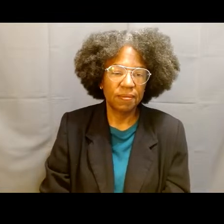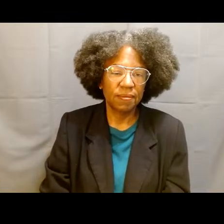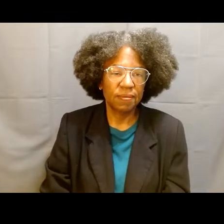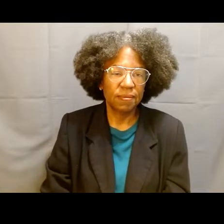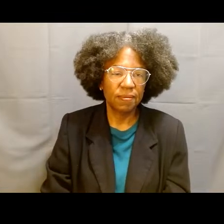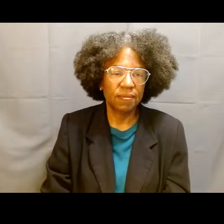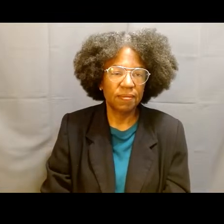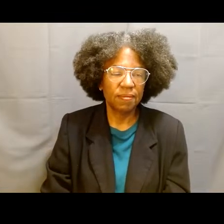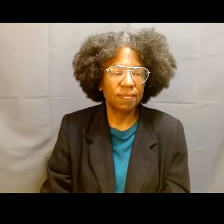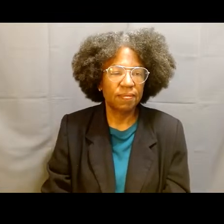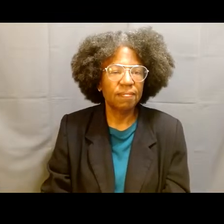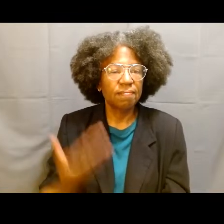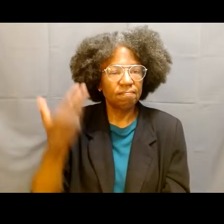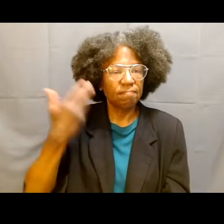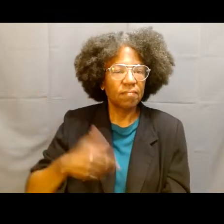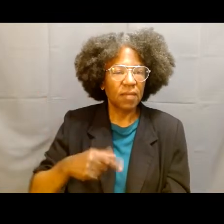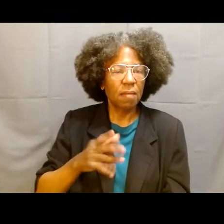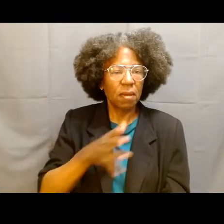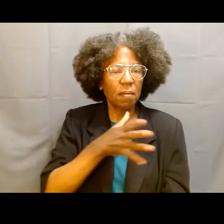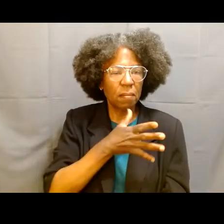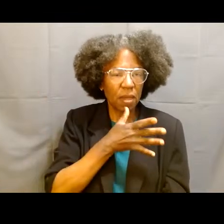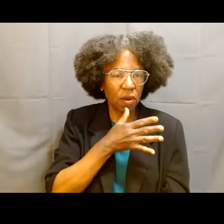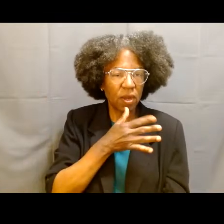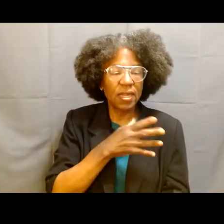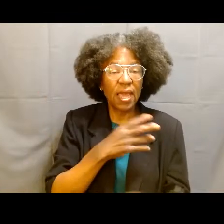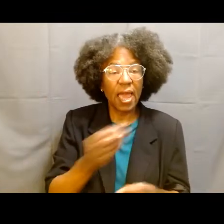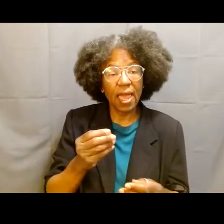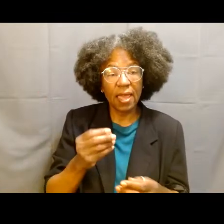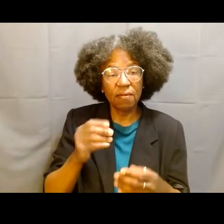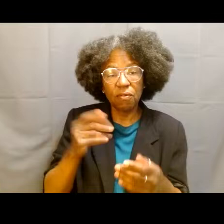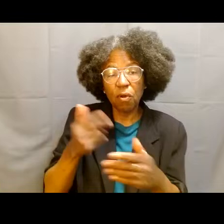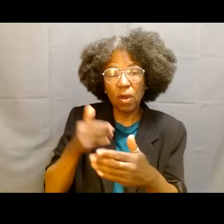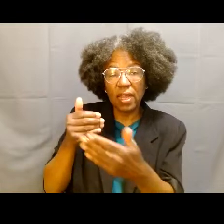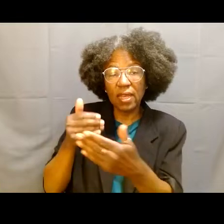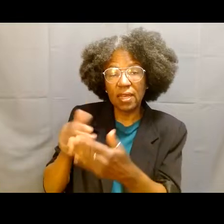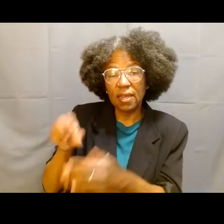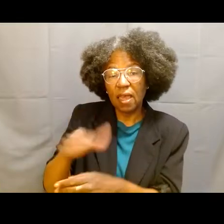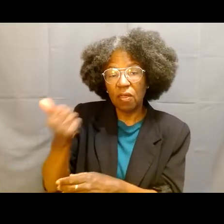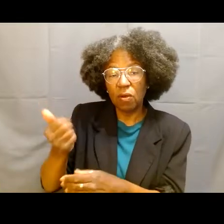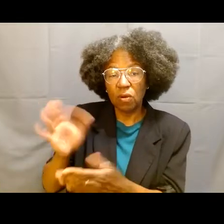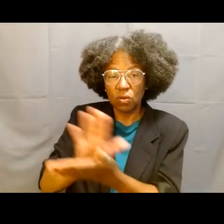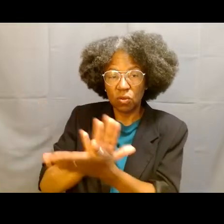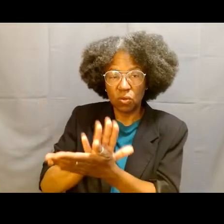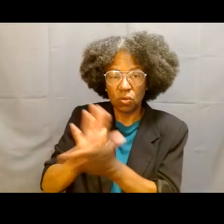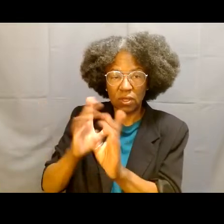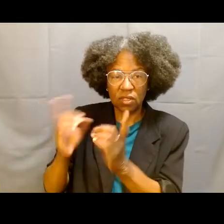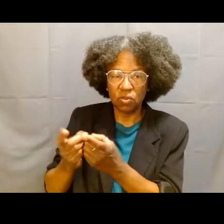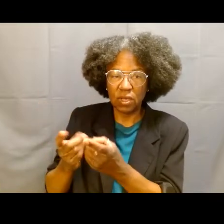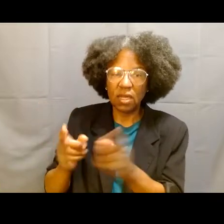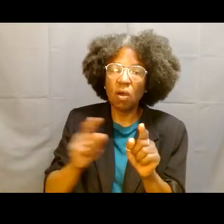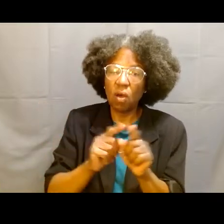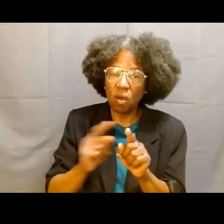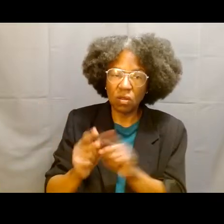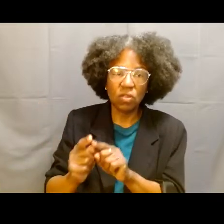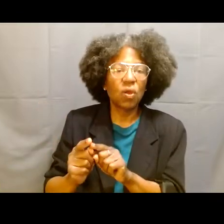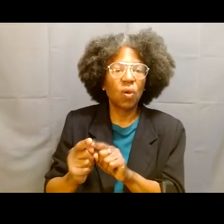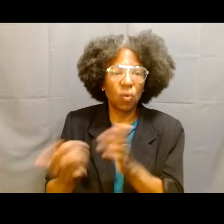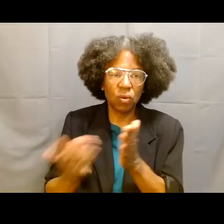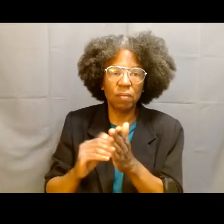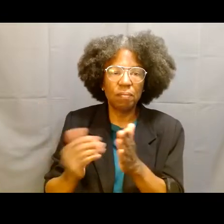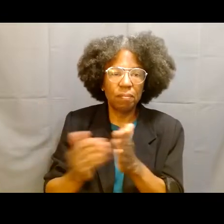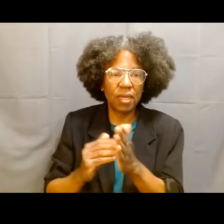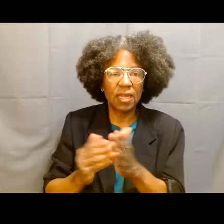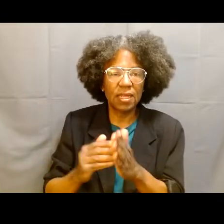I'm a parent in a neighboring school district, which also repeatedly silenced and continues